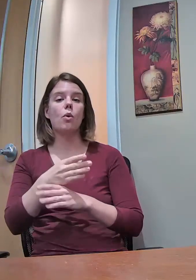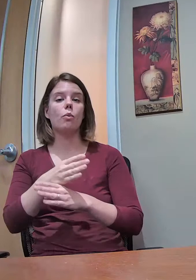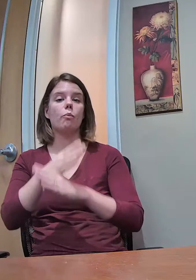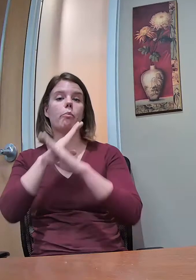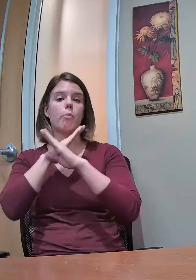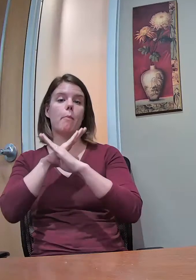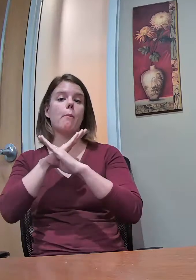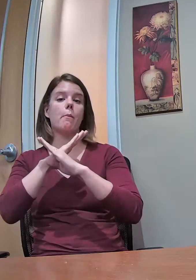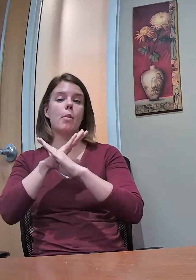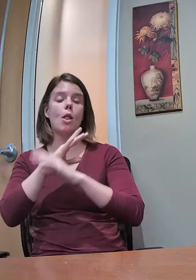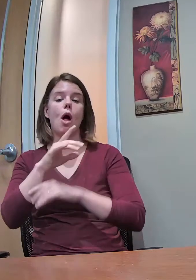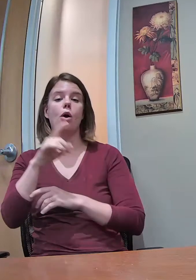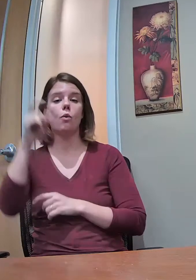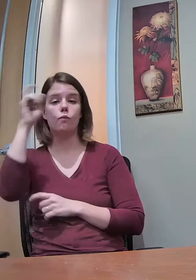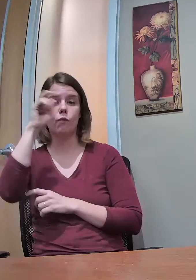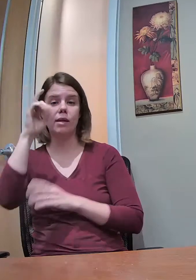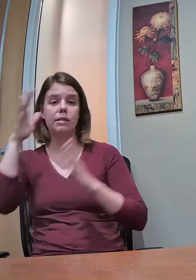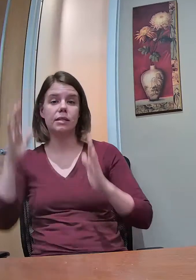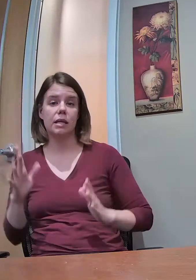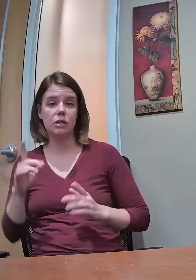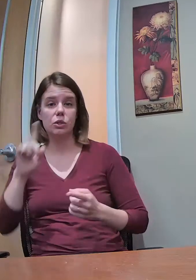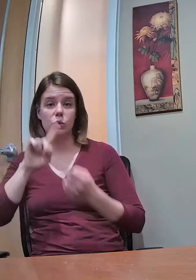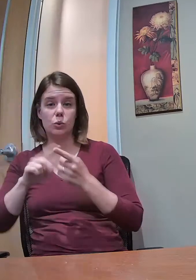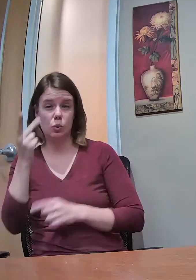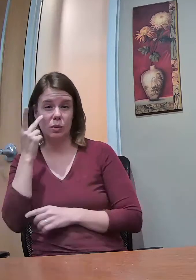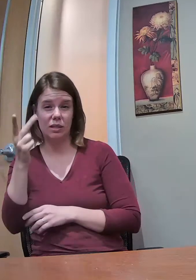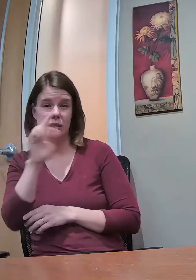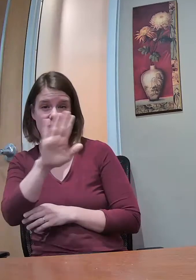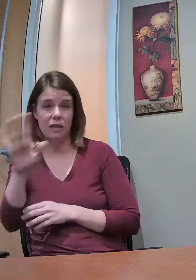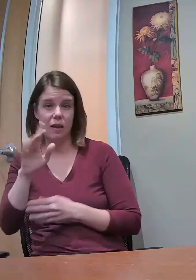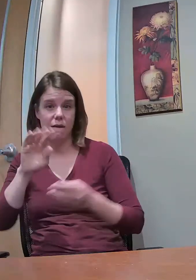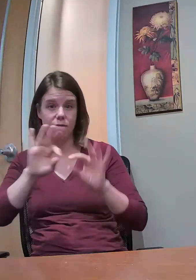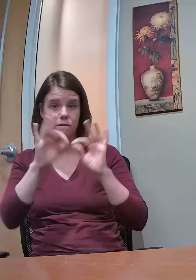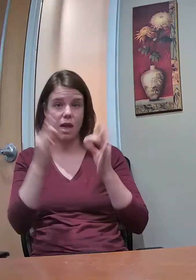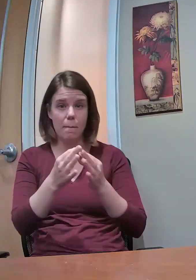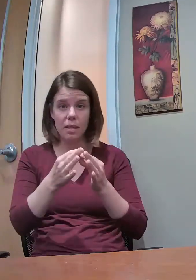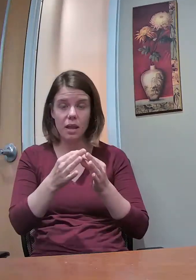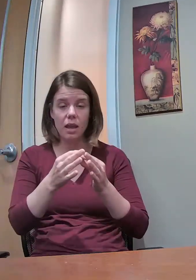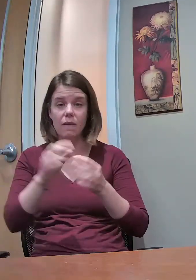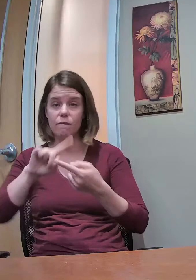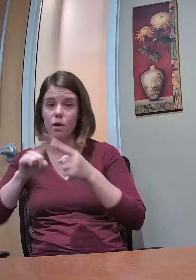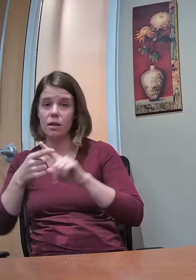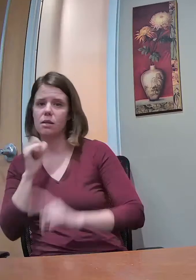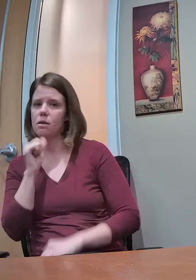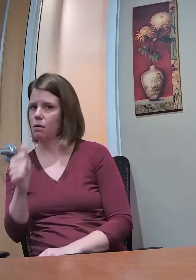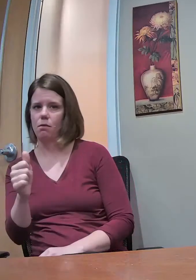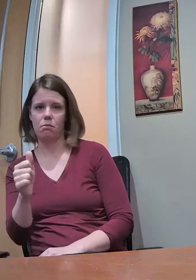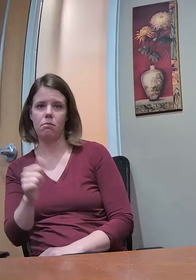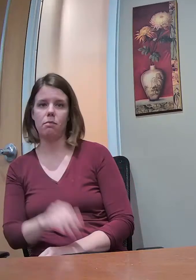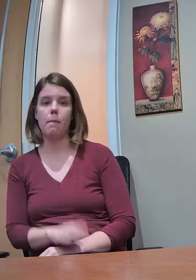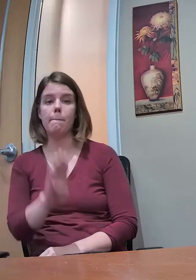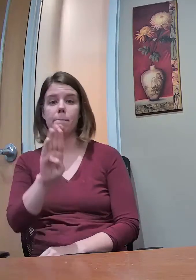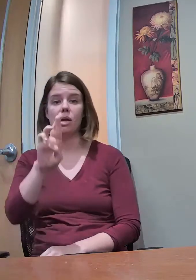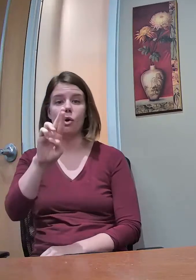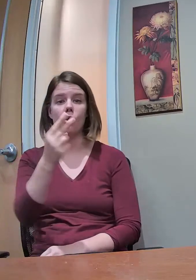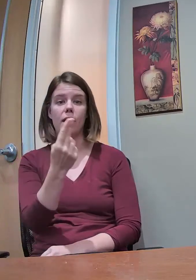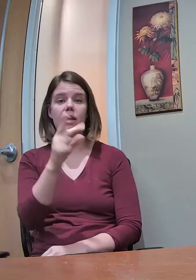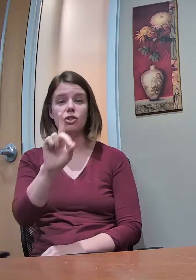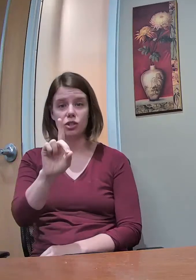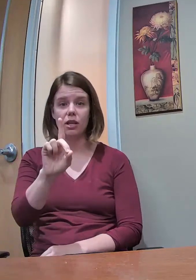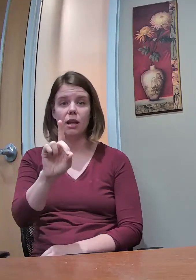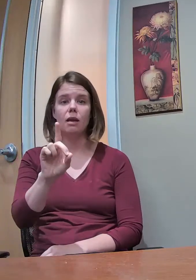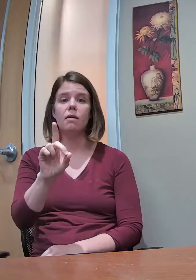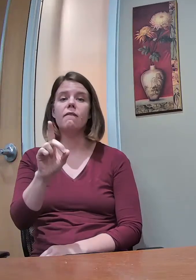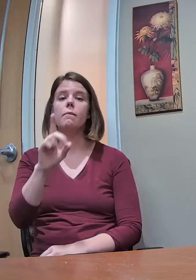on the resident's ability to do so, to have a visit. Where BRHD believes there is a valid